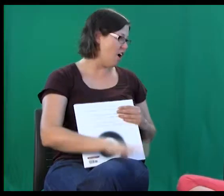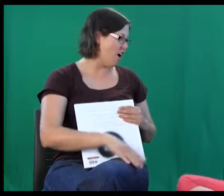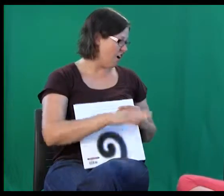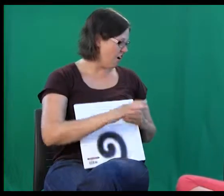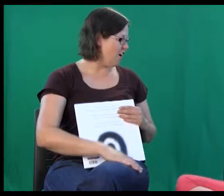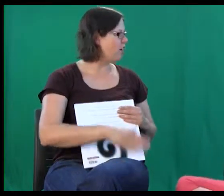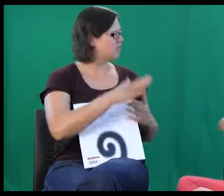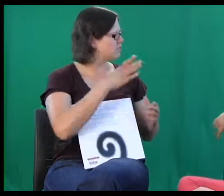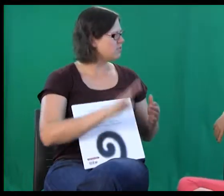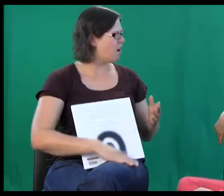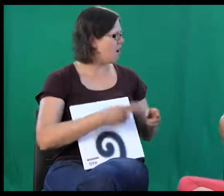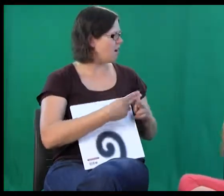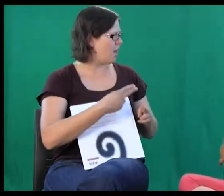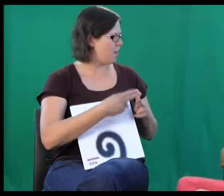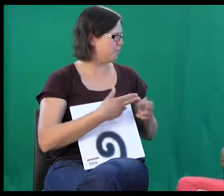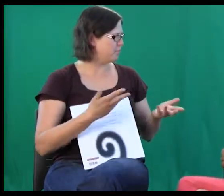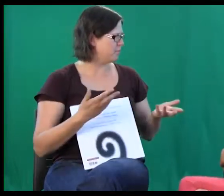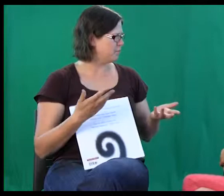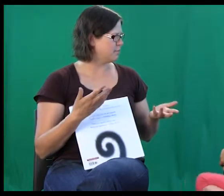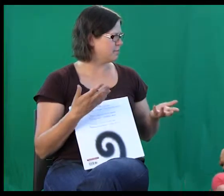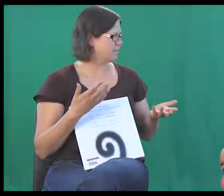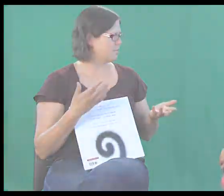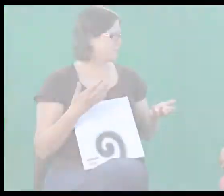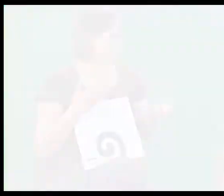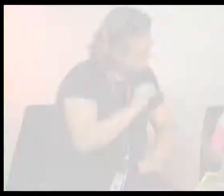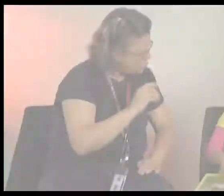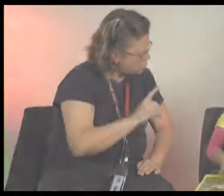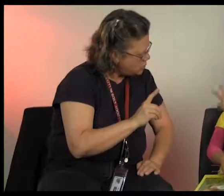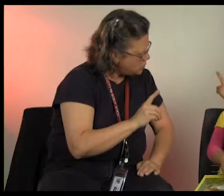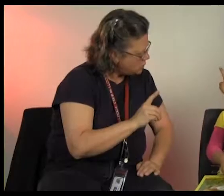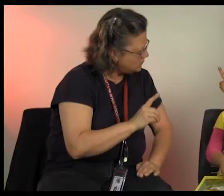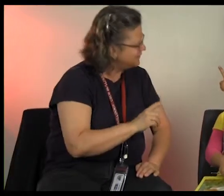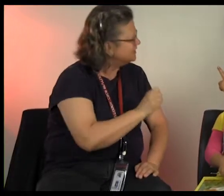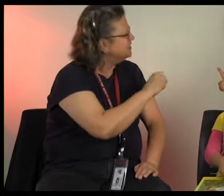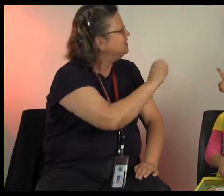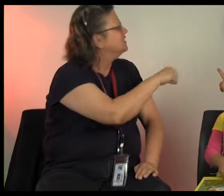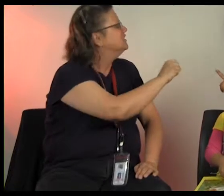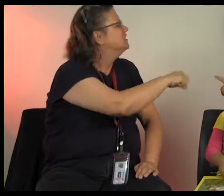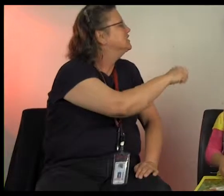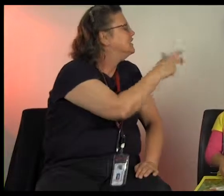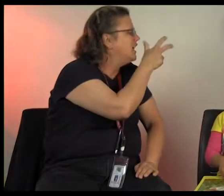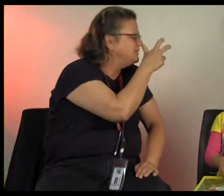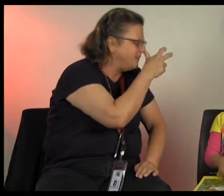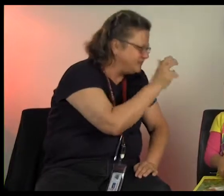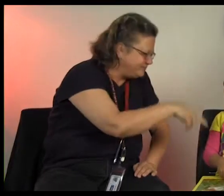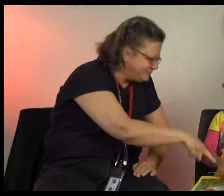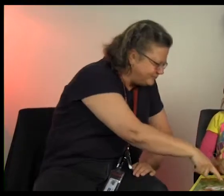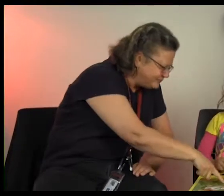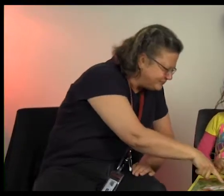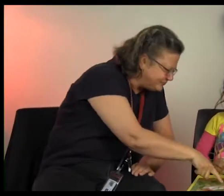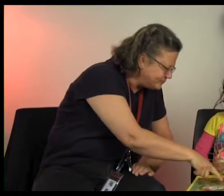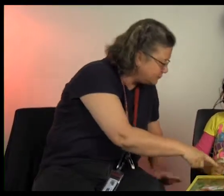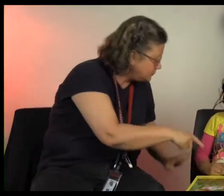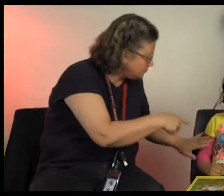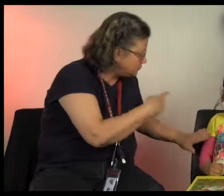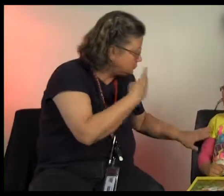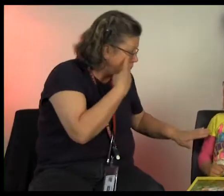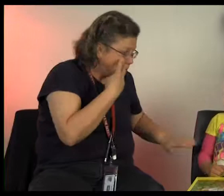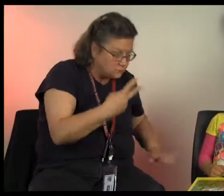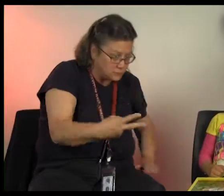dog. Oh, so you want a dog. Okay, and what would you name the dog? B-U-G, bug, right. Did you